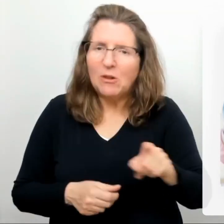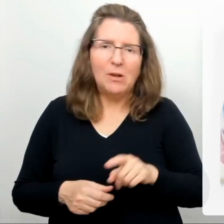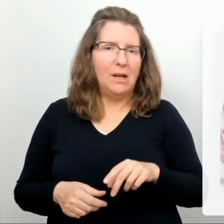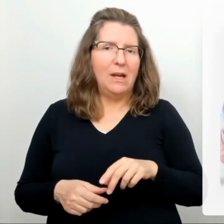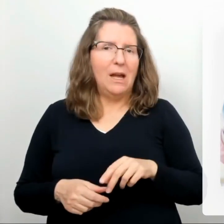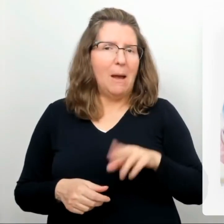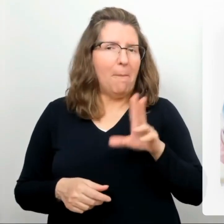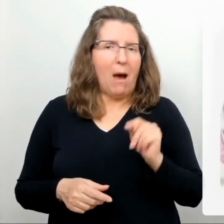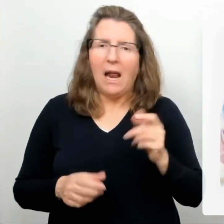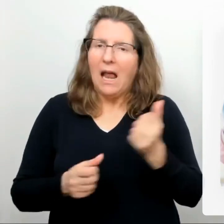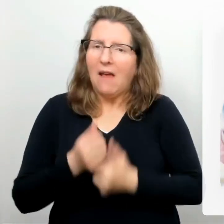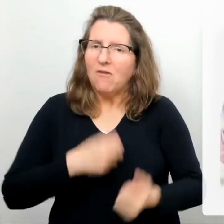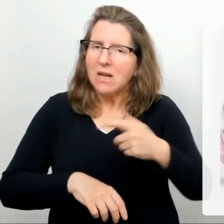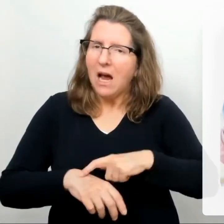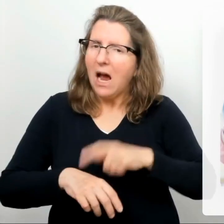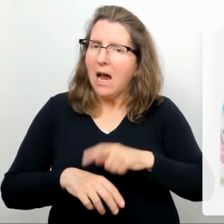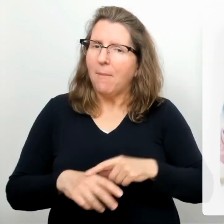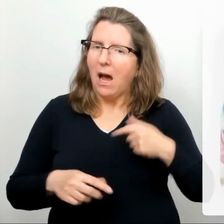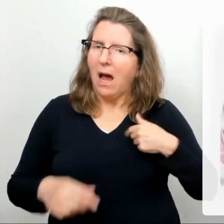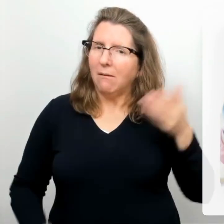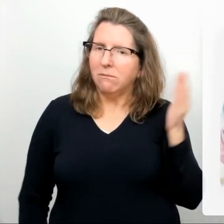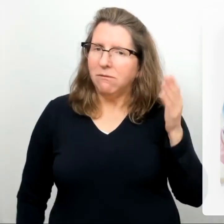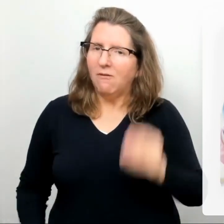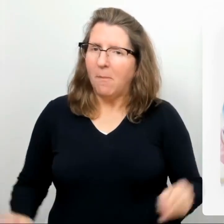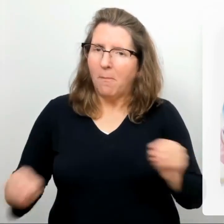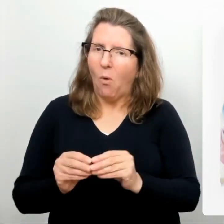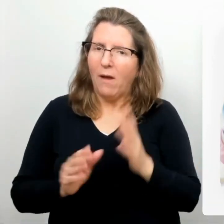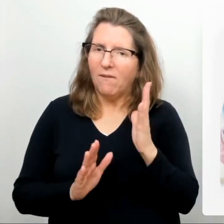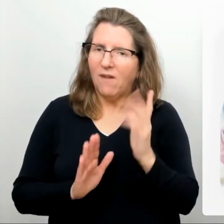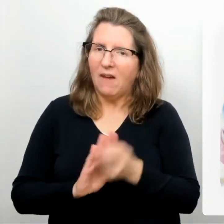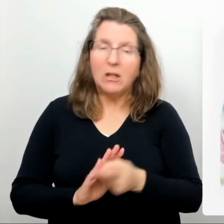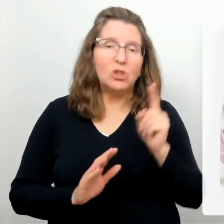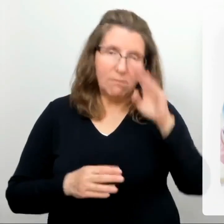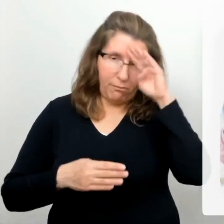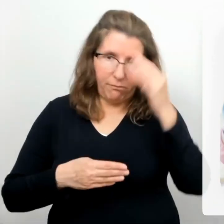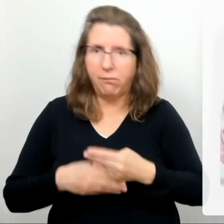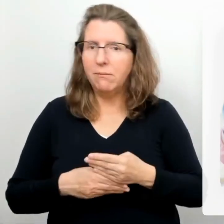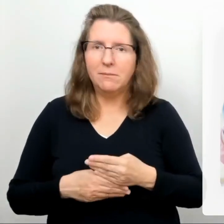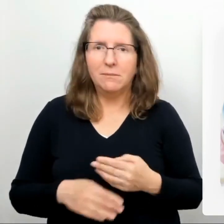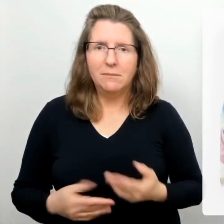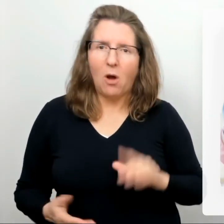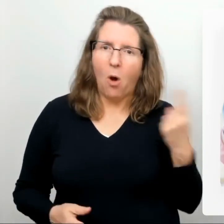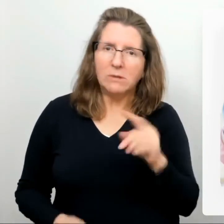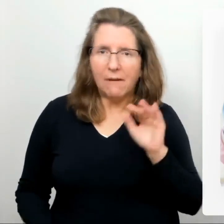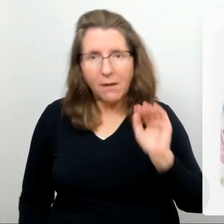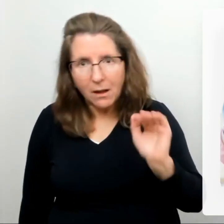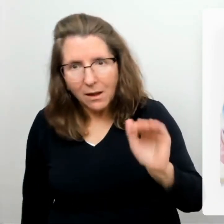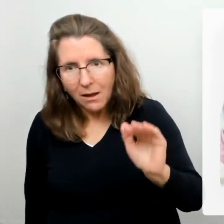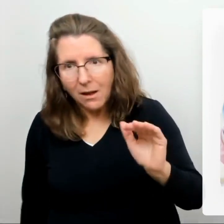bits. But any time I addressed the class for more than 5 minutes, he was out like a light. I always had to tap him on